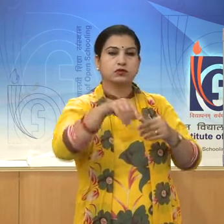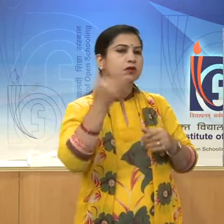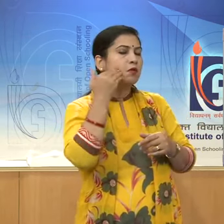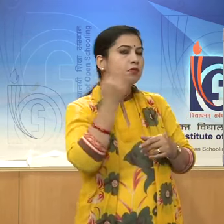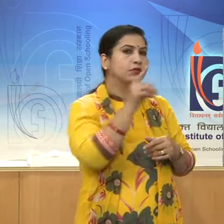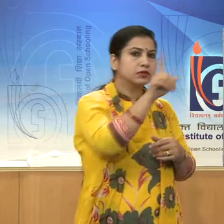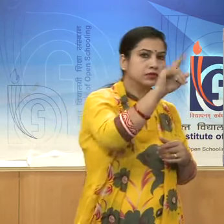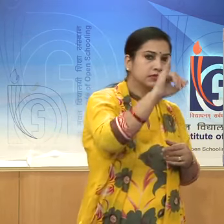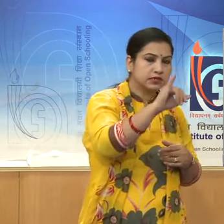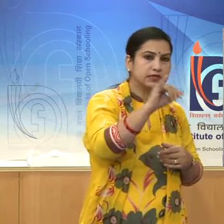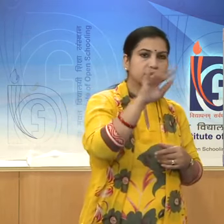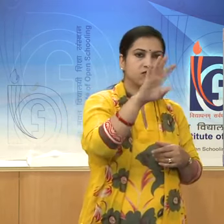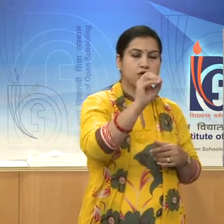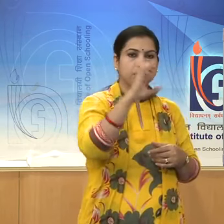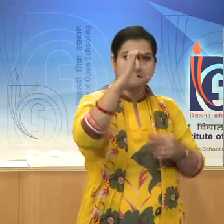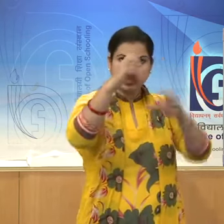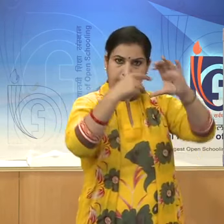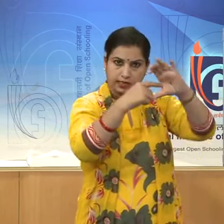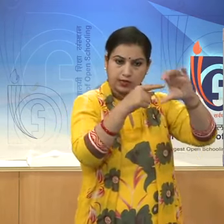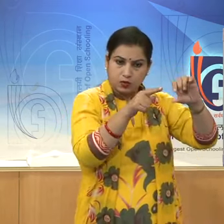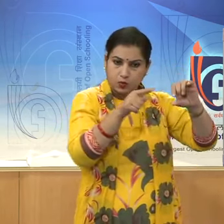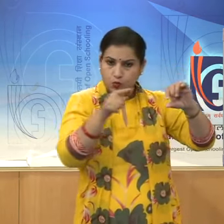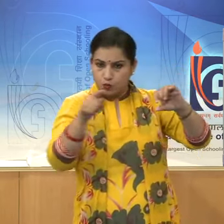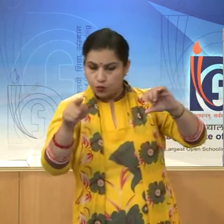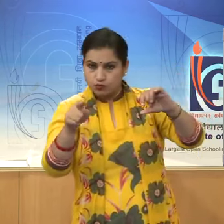between 1640 CE to